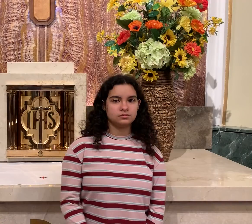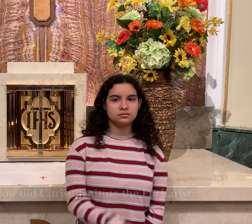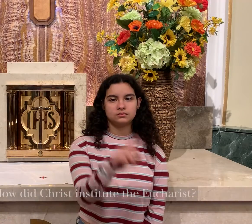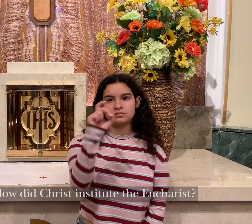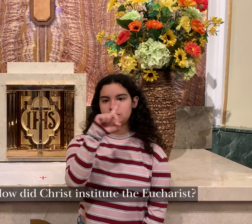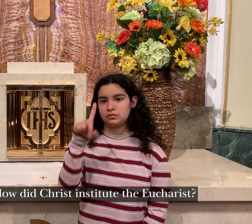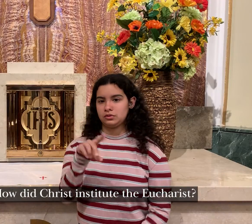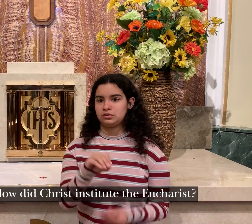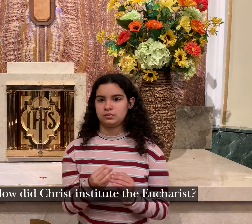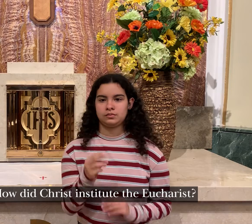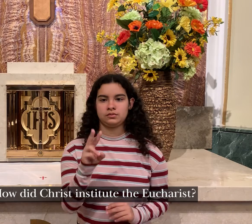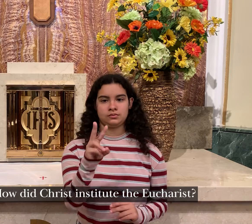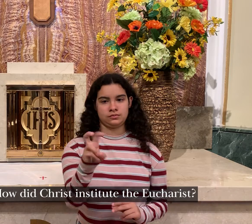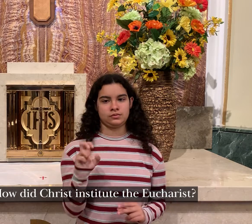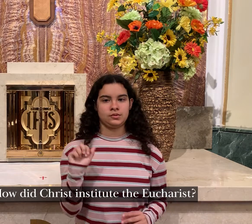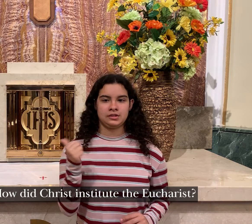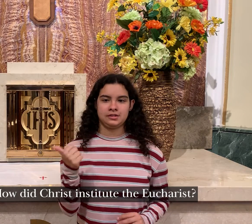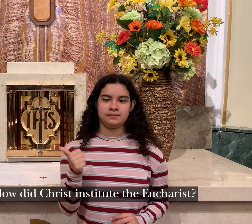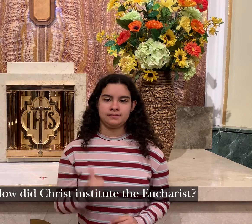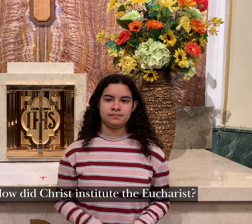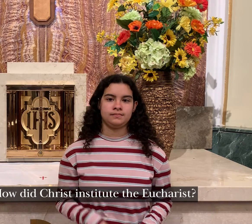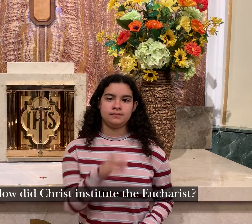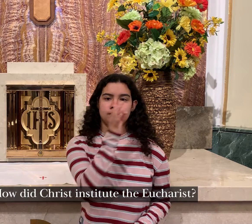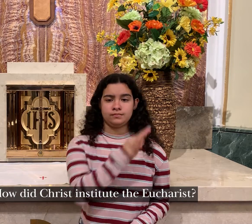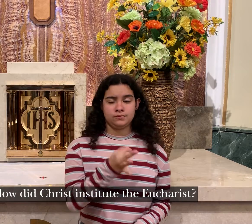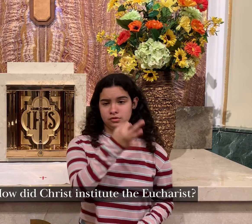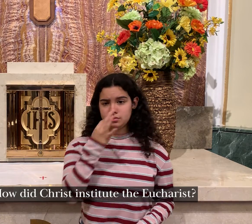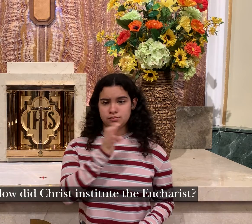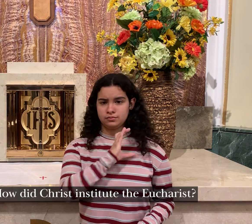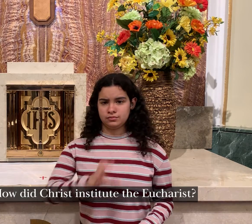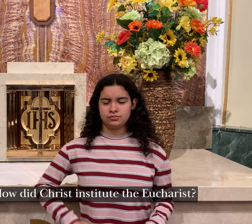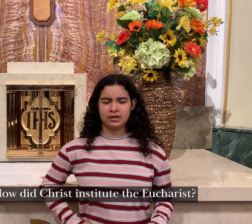2.10 How did Christ institute the Eucharist?